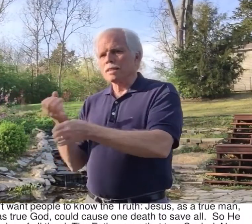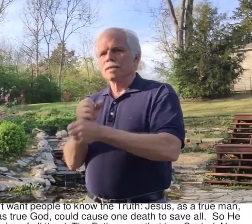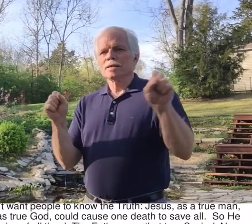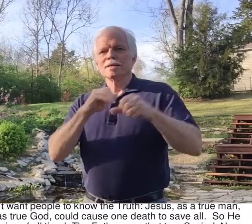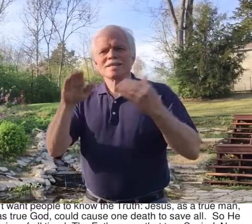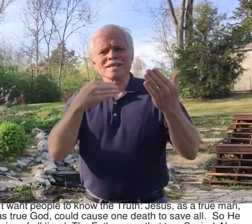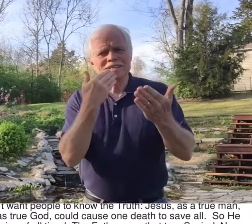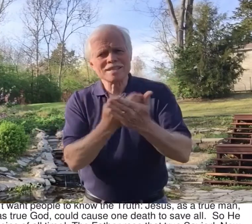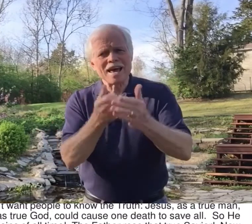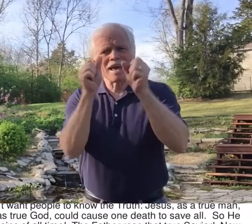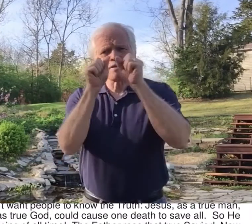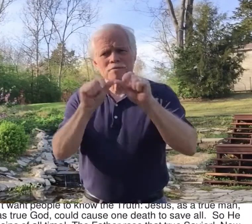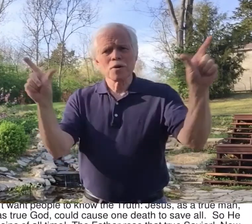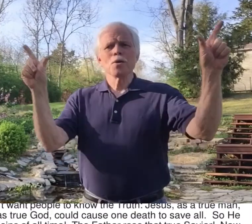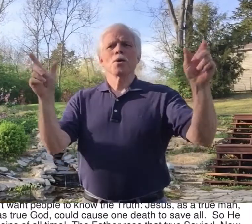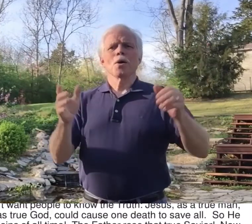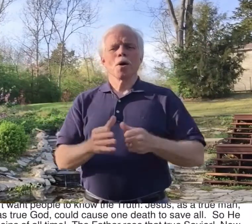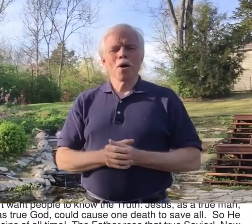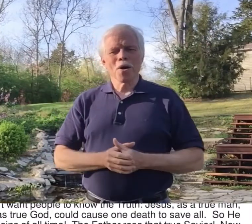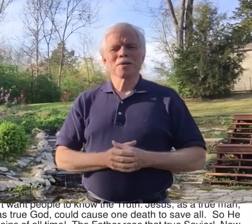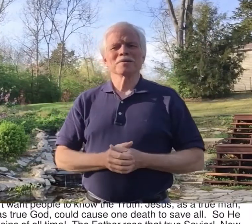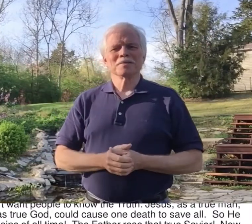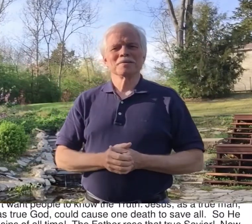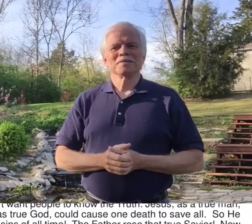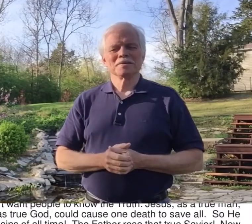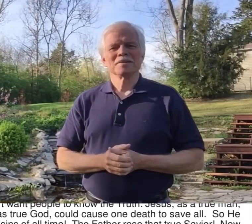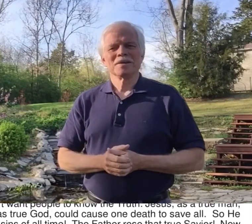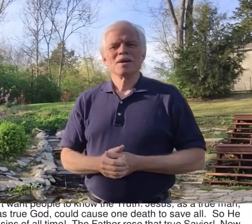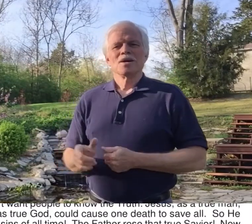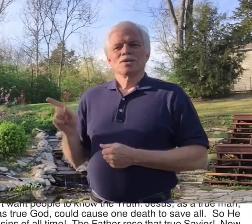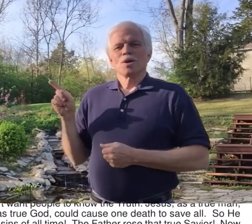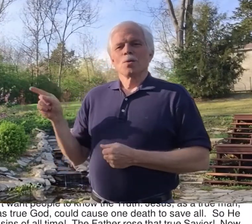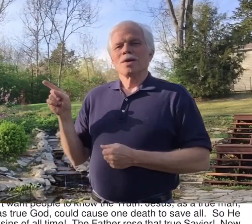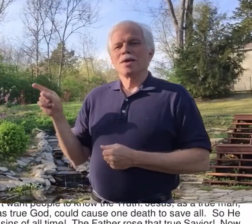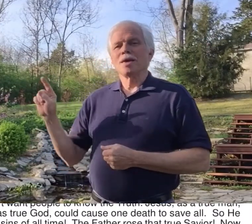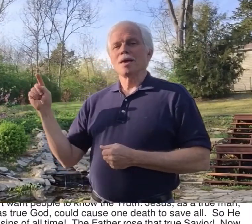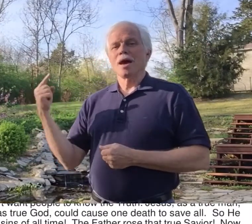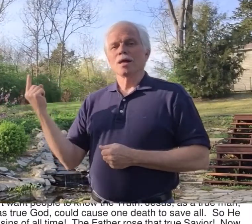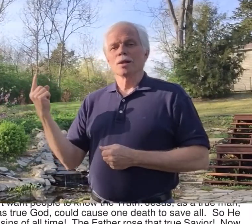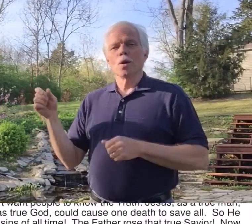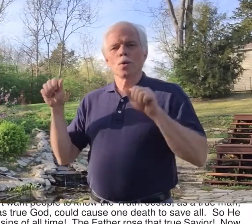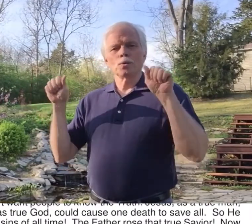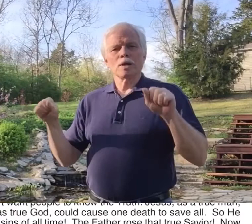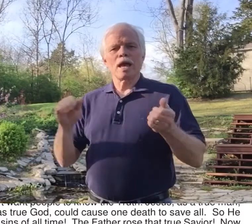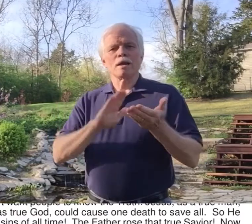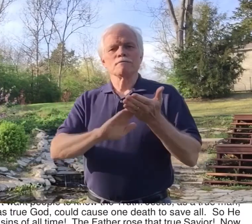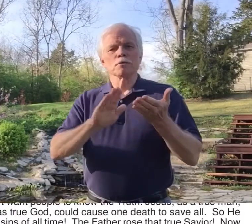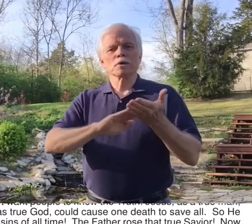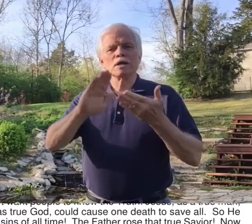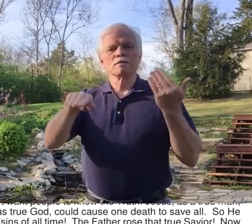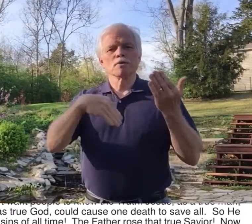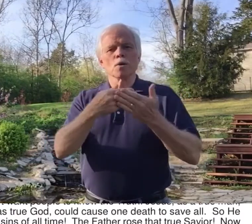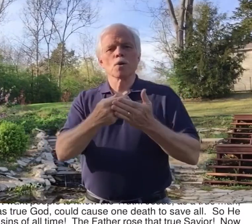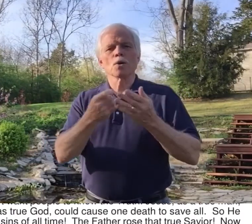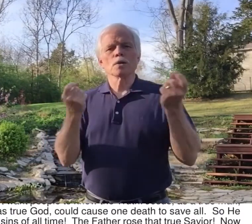to save all so he alone can forgive all